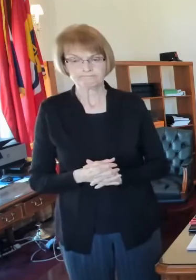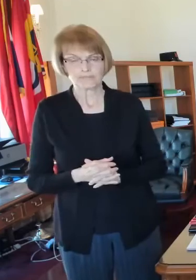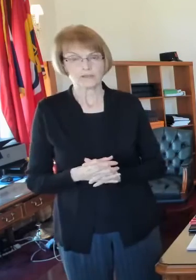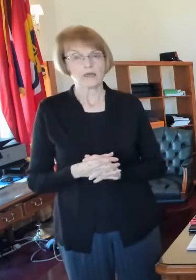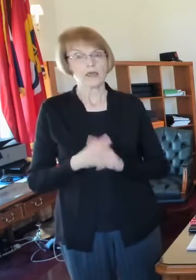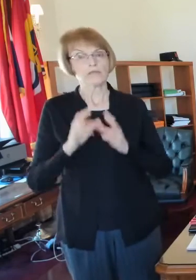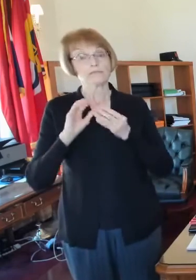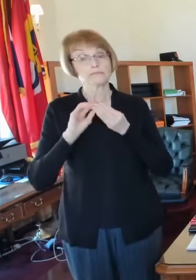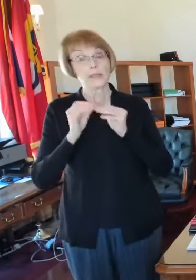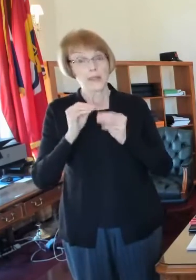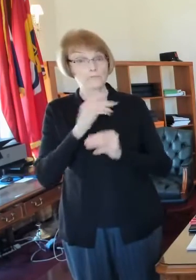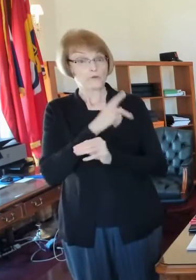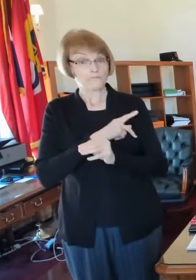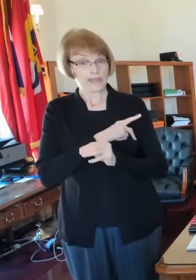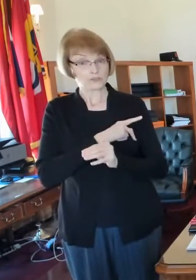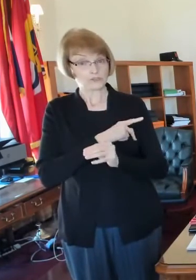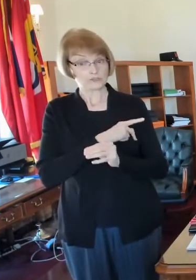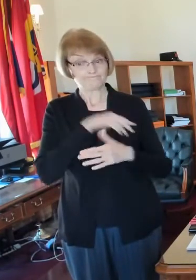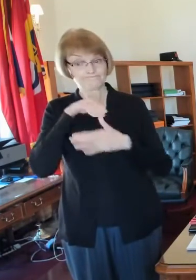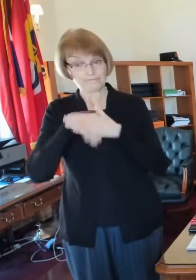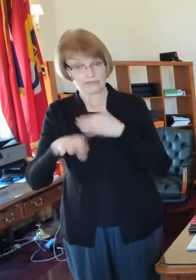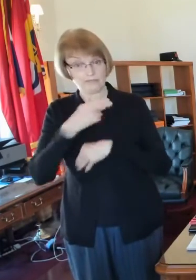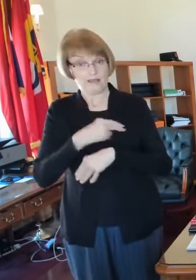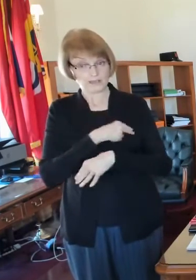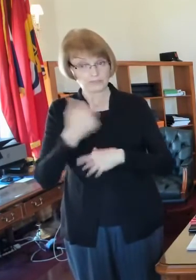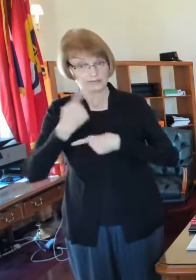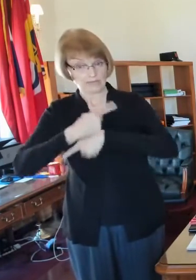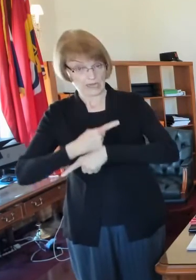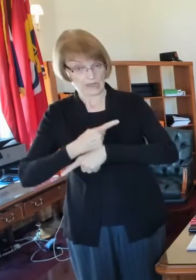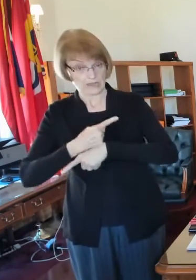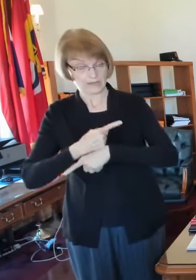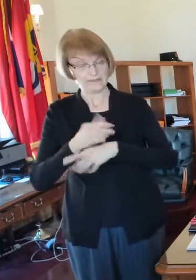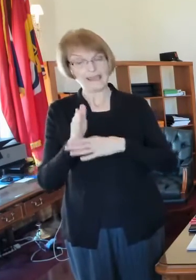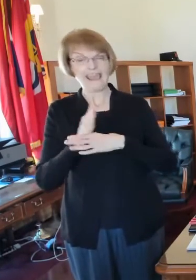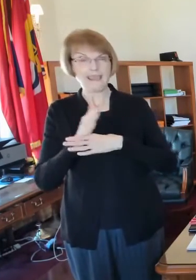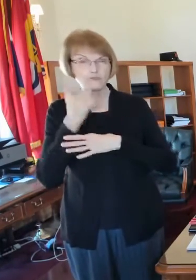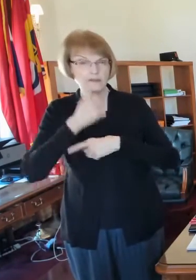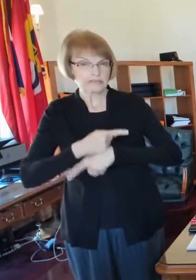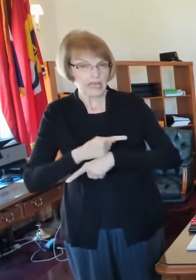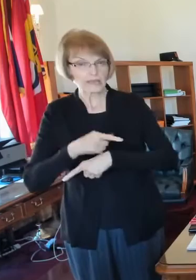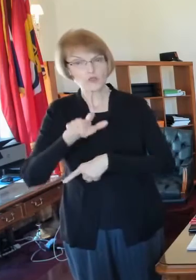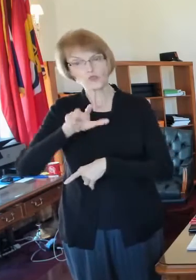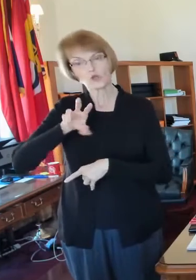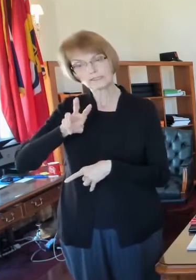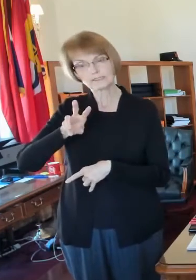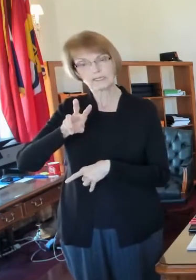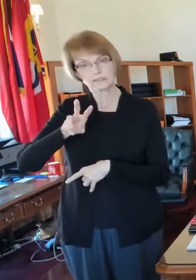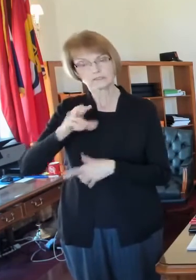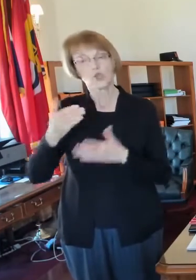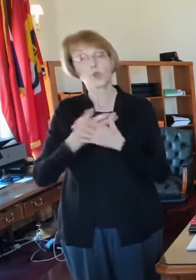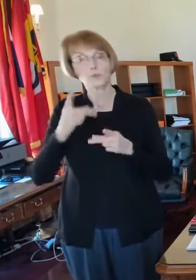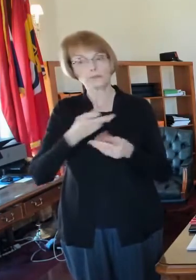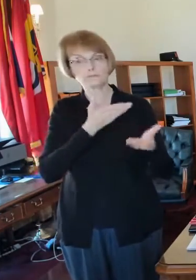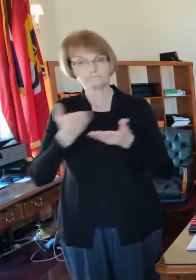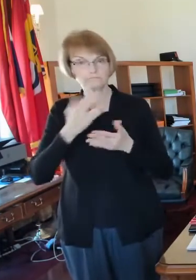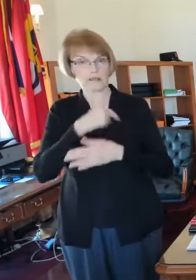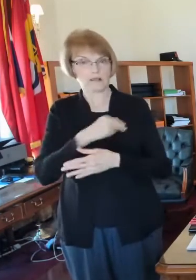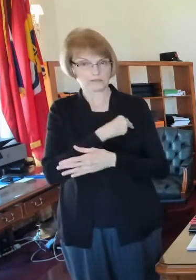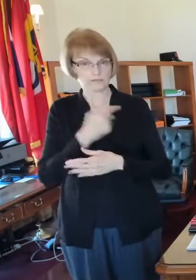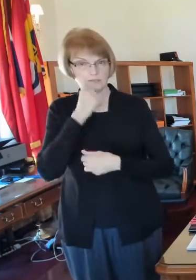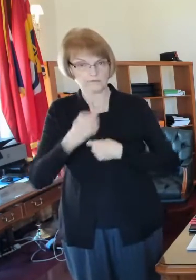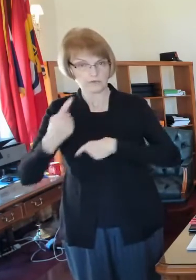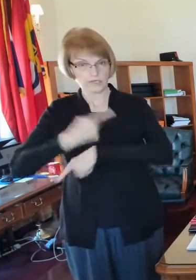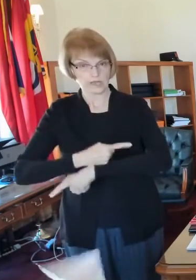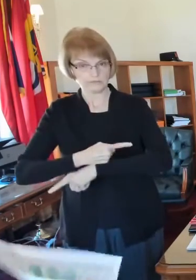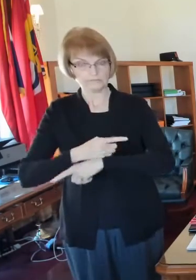Number of patients admitted per day to the hospitals in the region is averaging 36 people per day. So that's